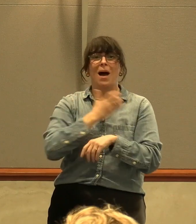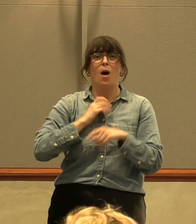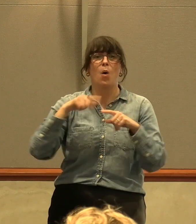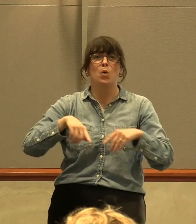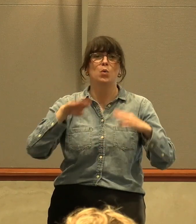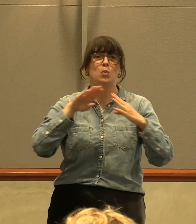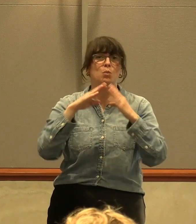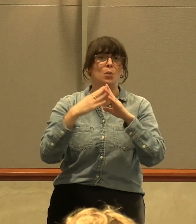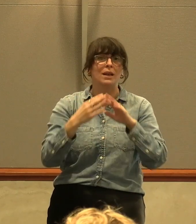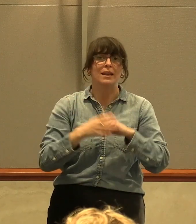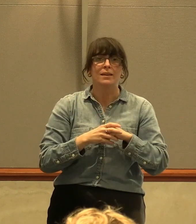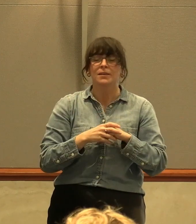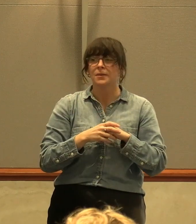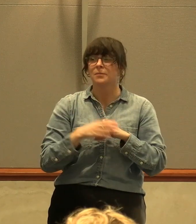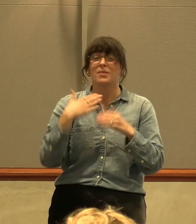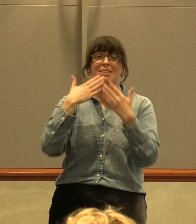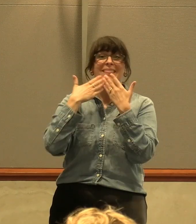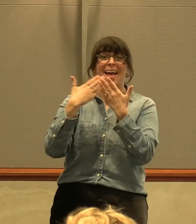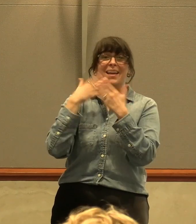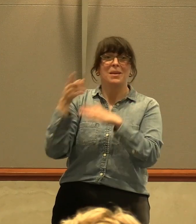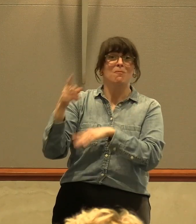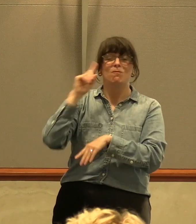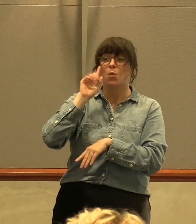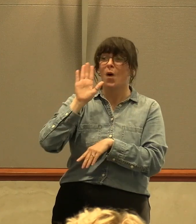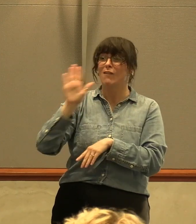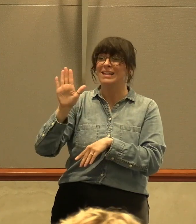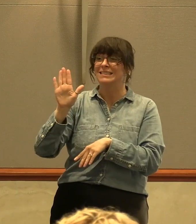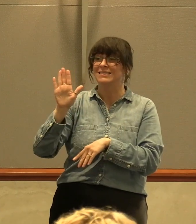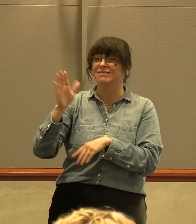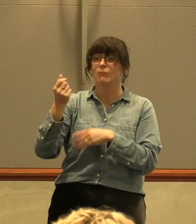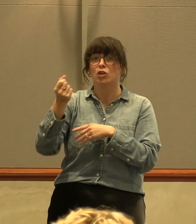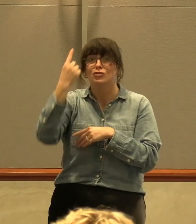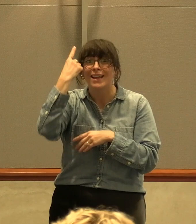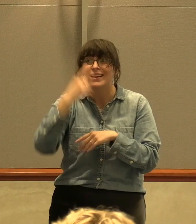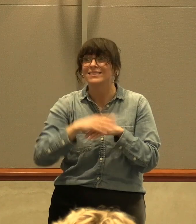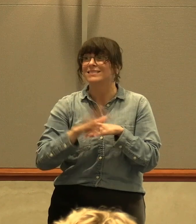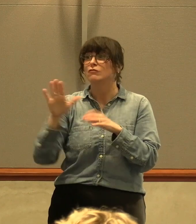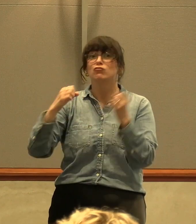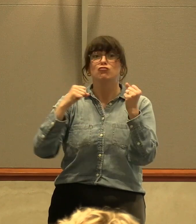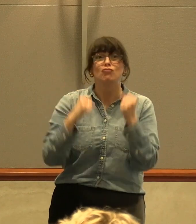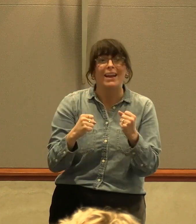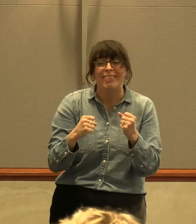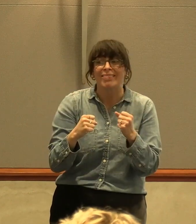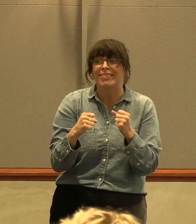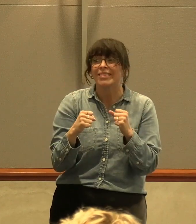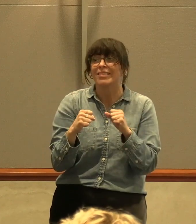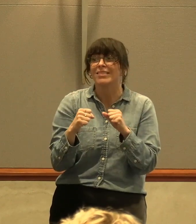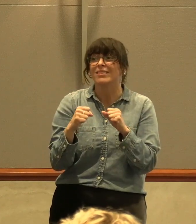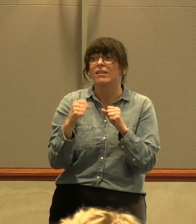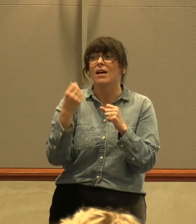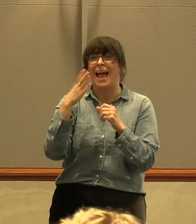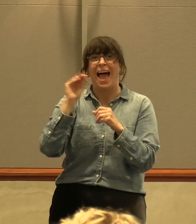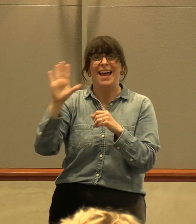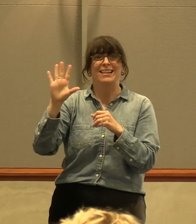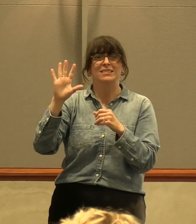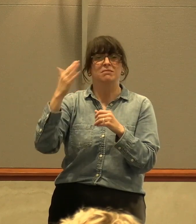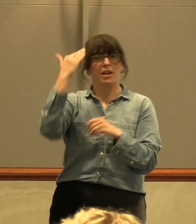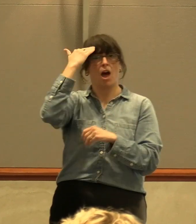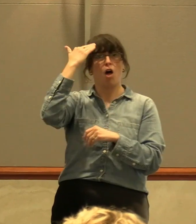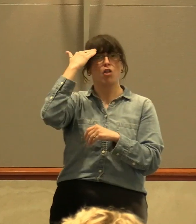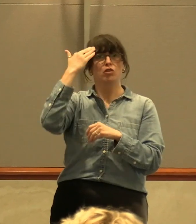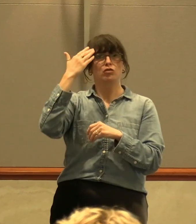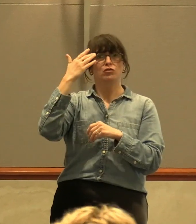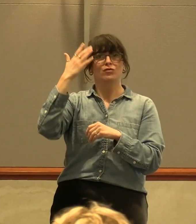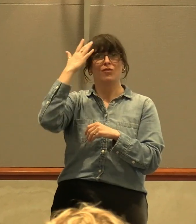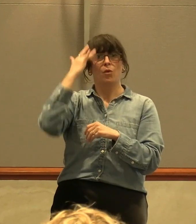community. And I thank him for his understanding and strength of the knowledge on why